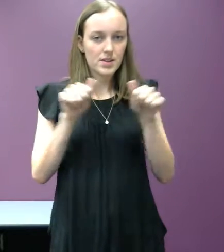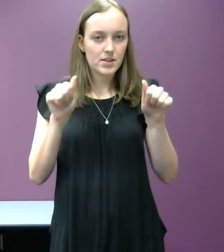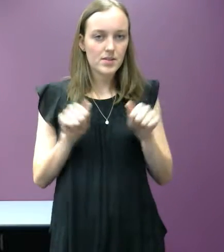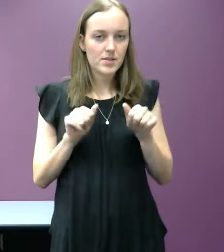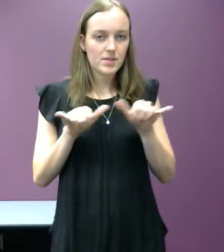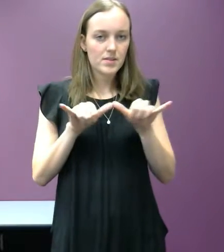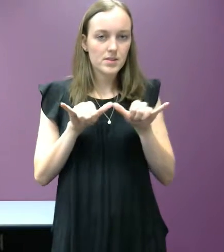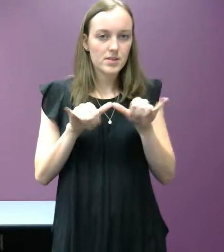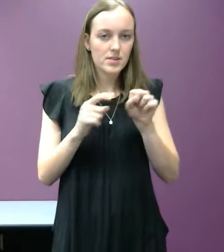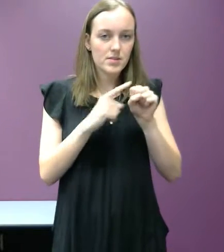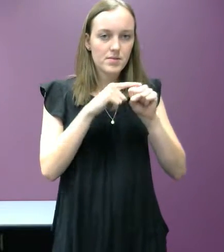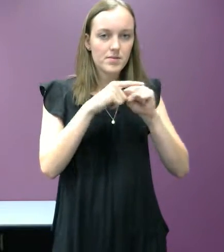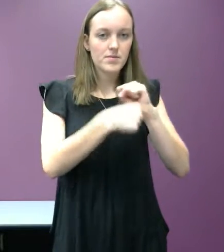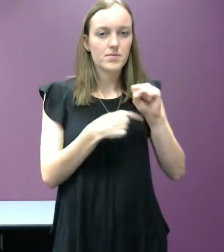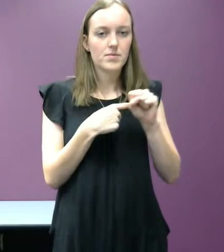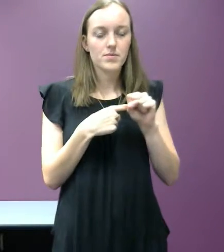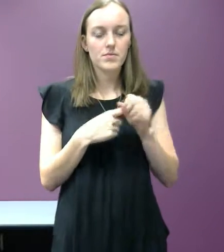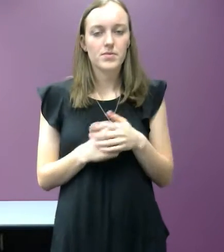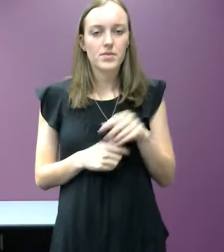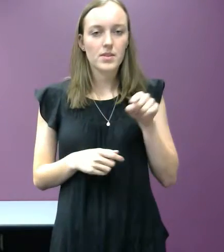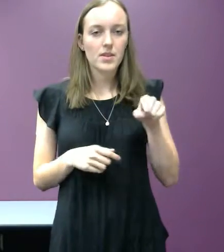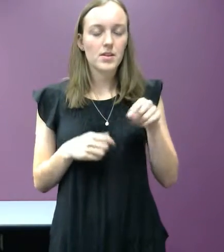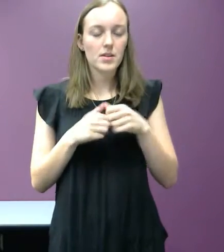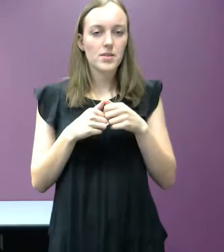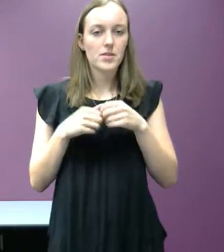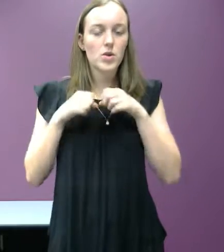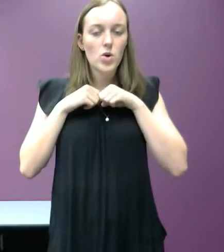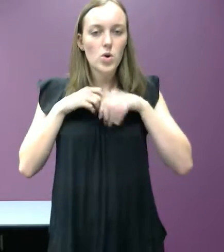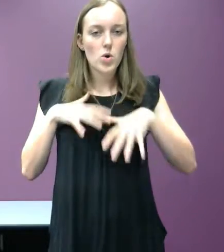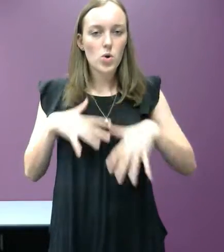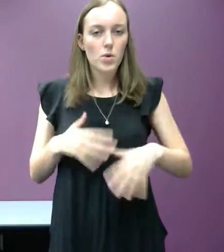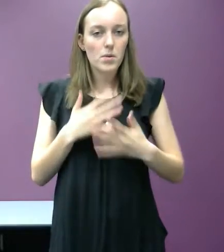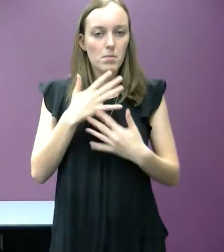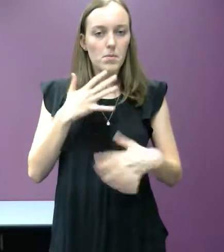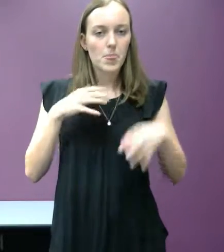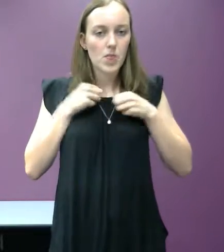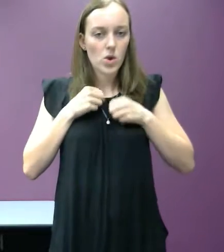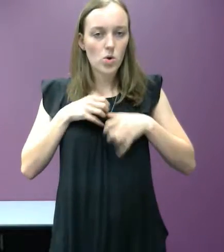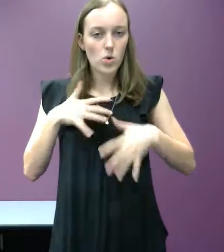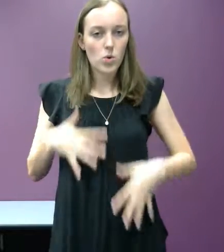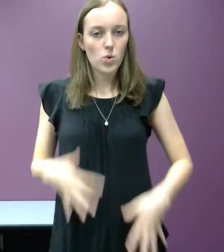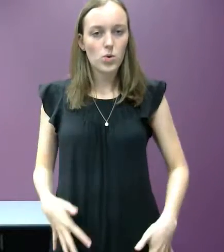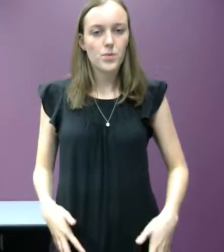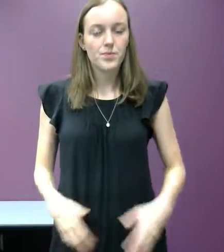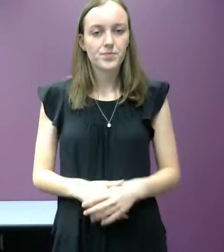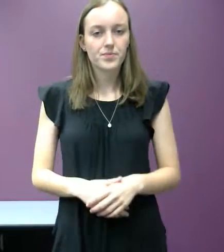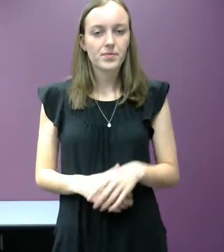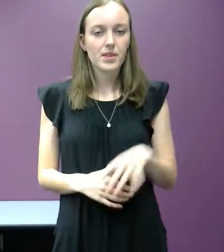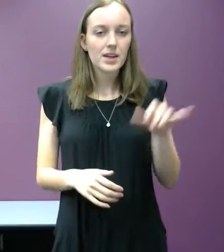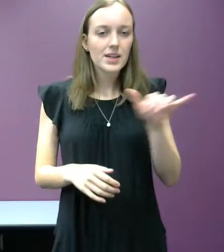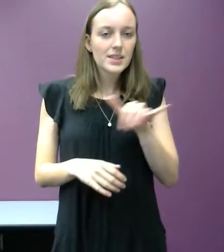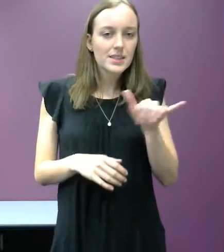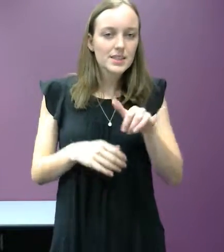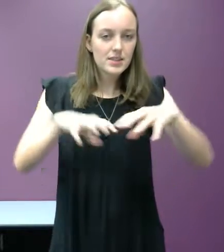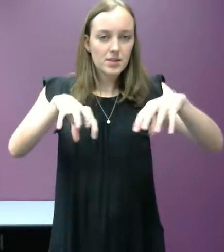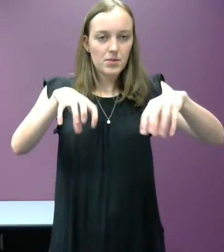blood all the way through your body. And it's just kind of like the same thing with a faucet. When you turn a faucet on